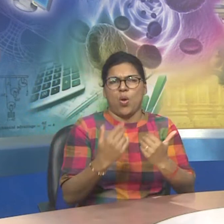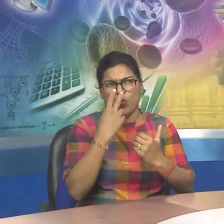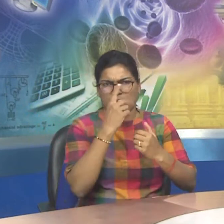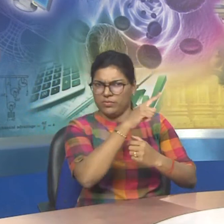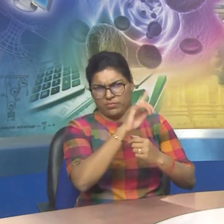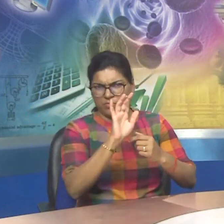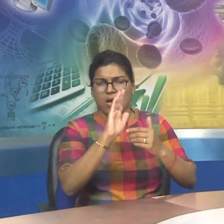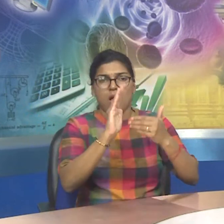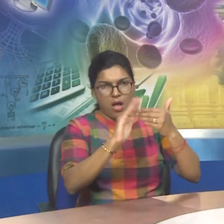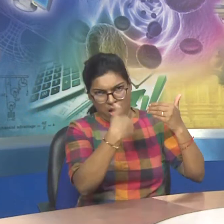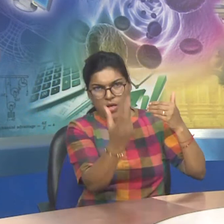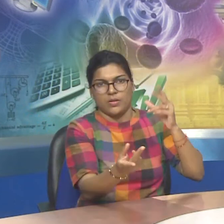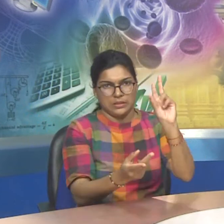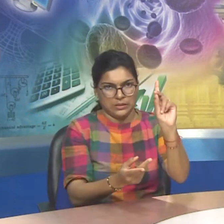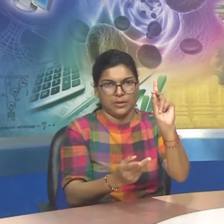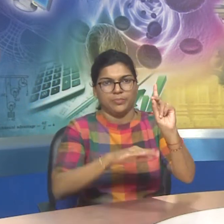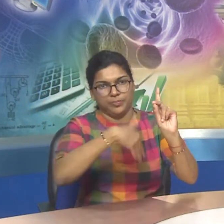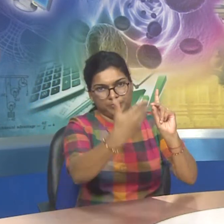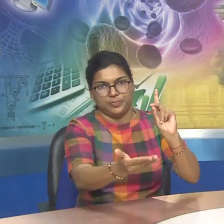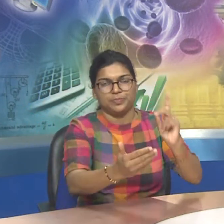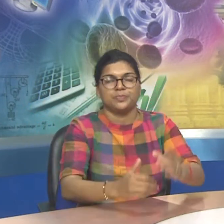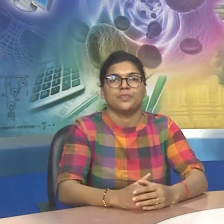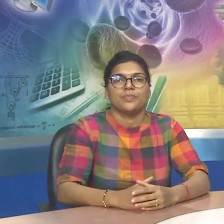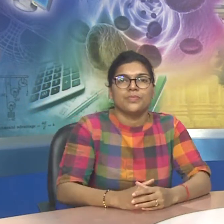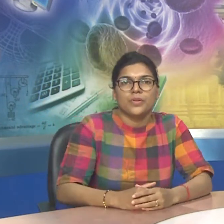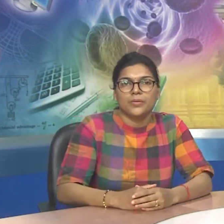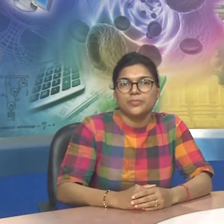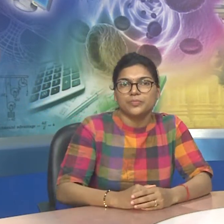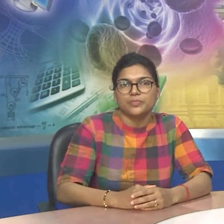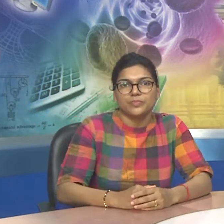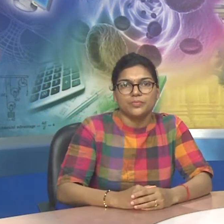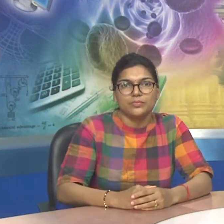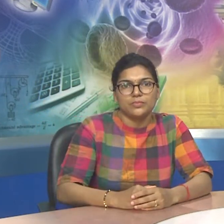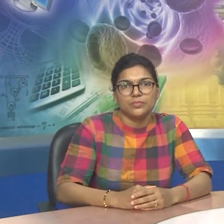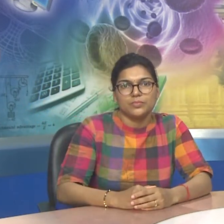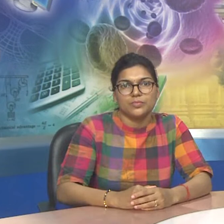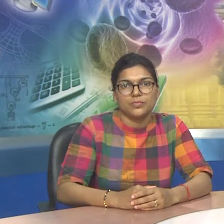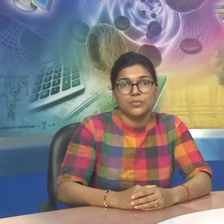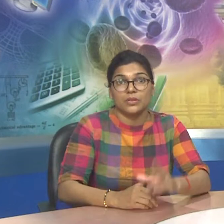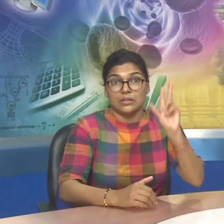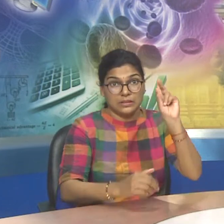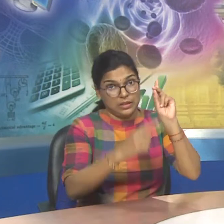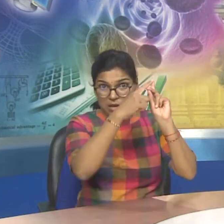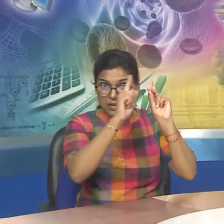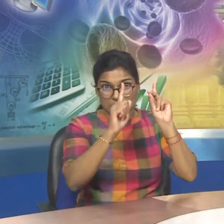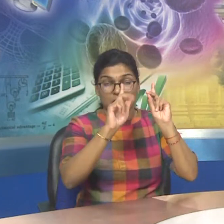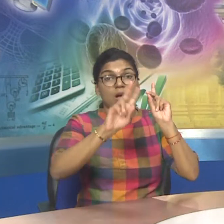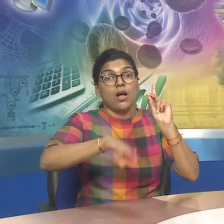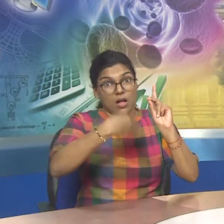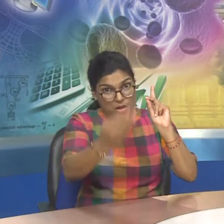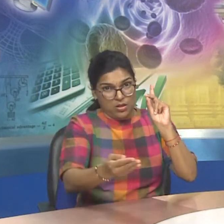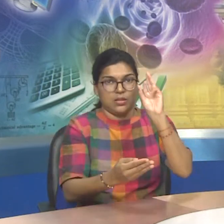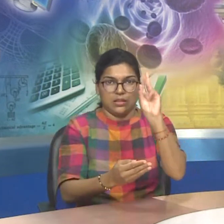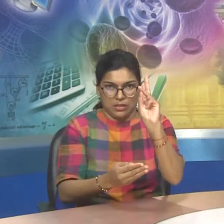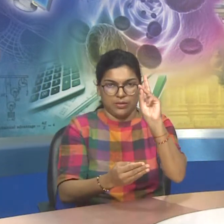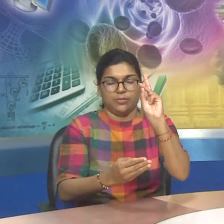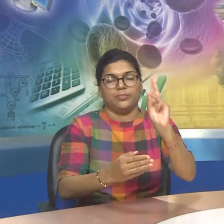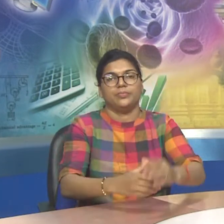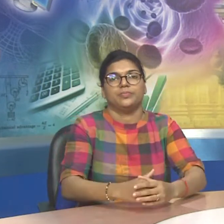understand meaning in further slides. This is the second stanza.